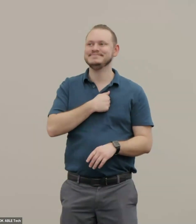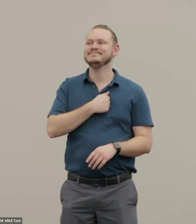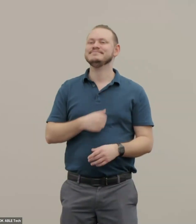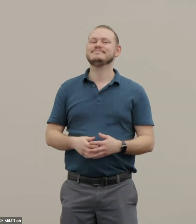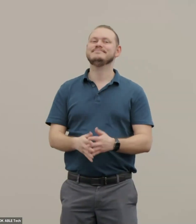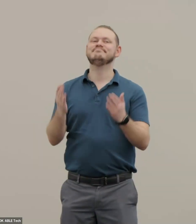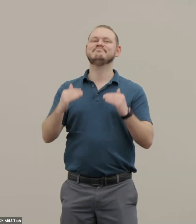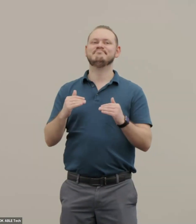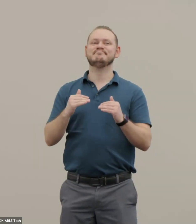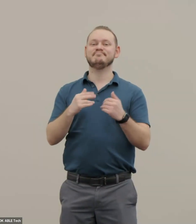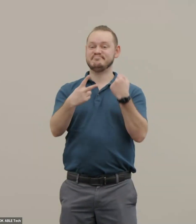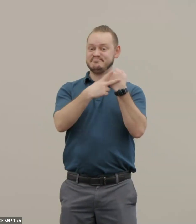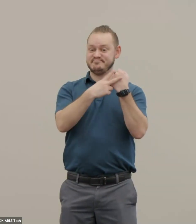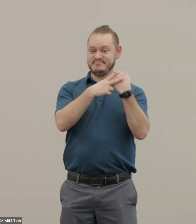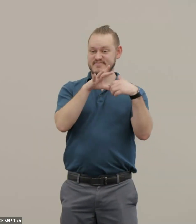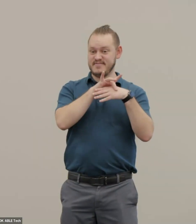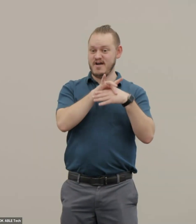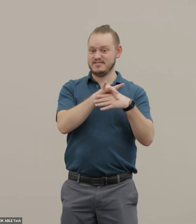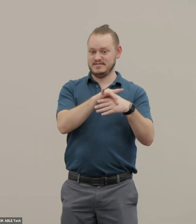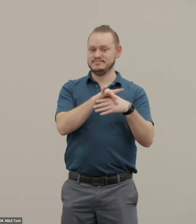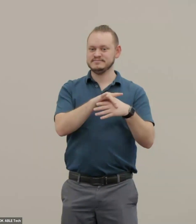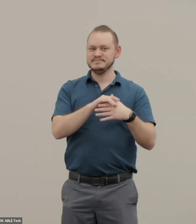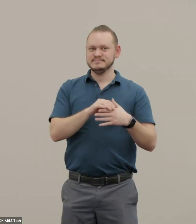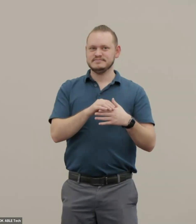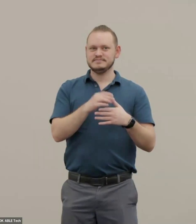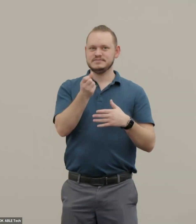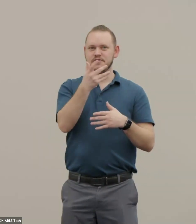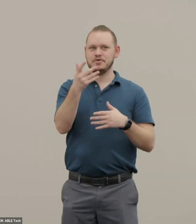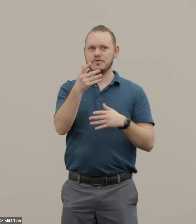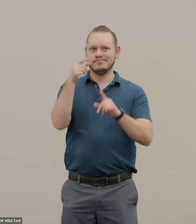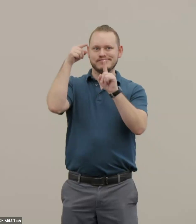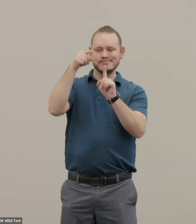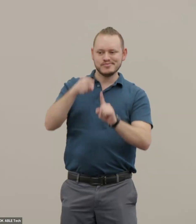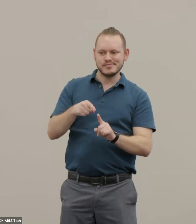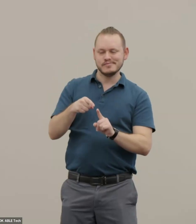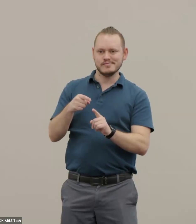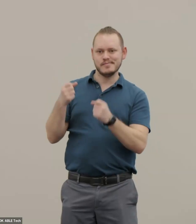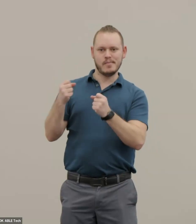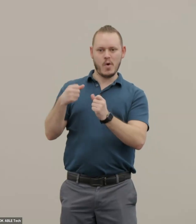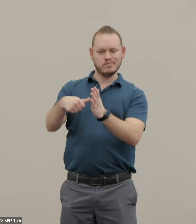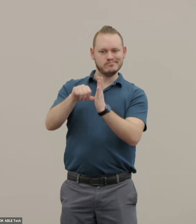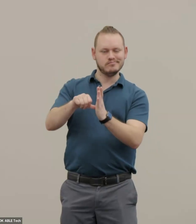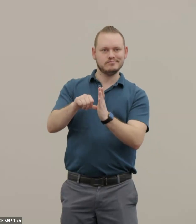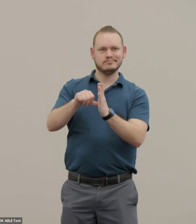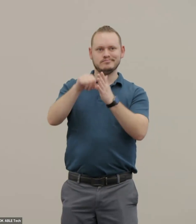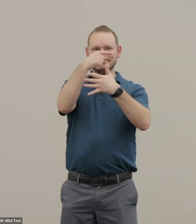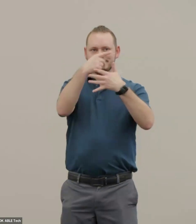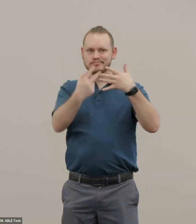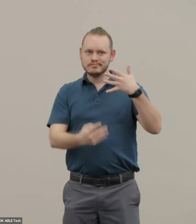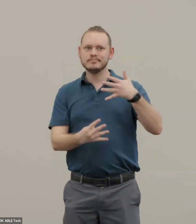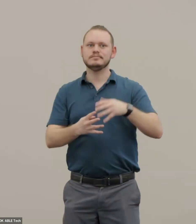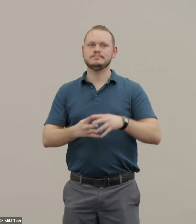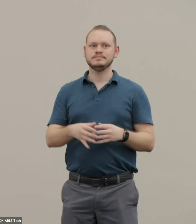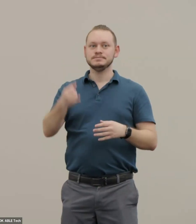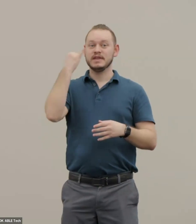content, there are a couple of bullet points or number points that I put up here. If the